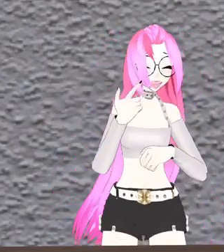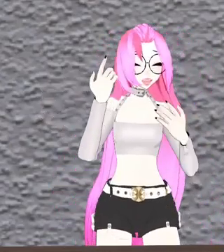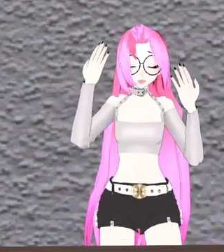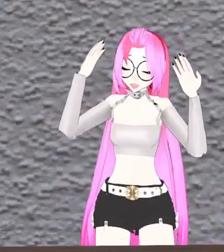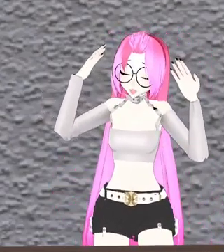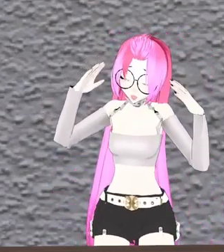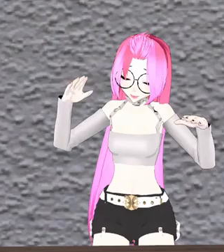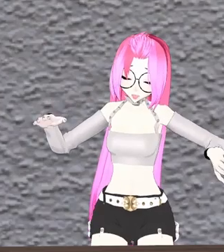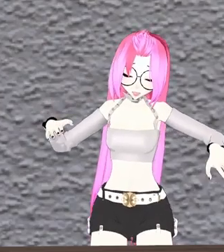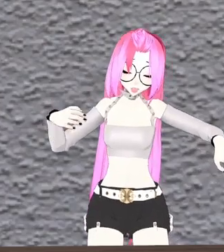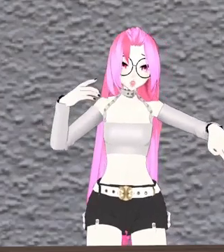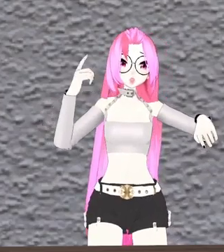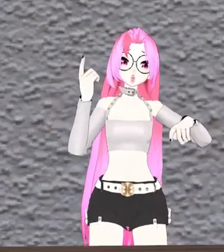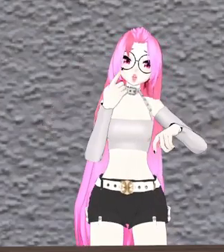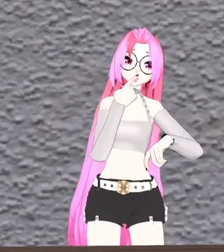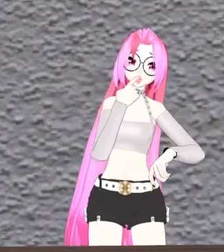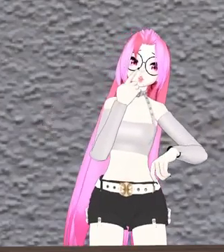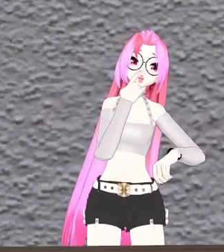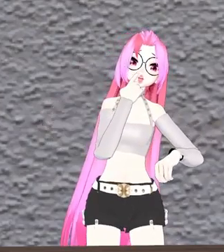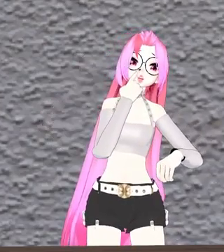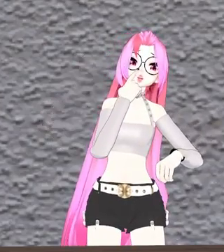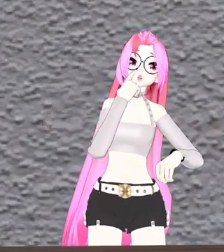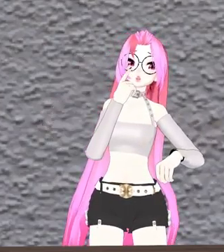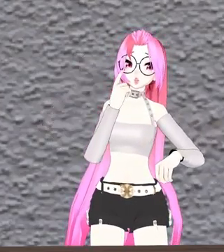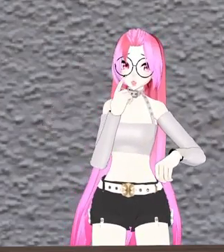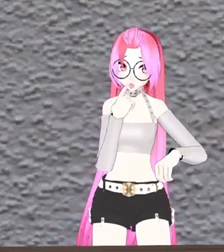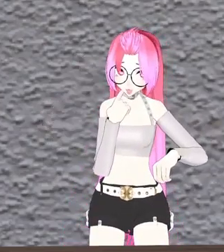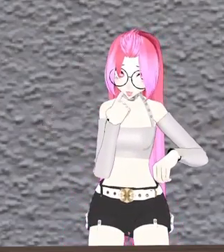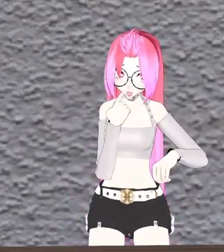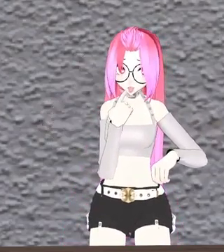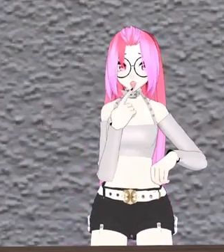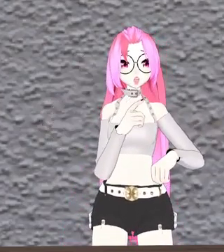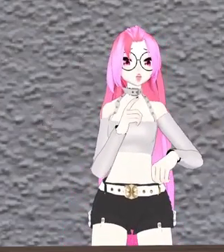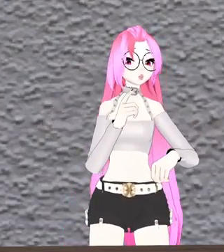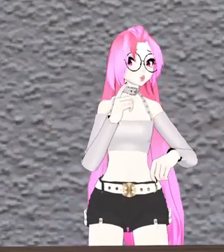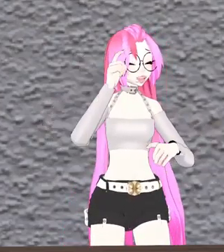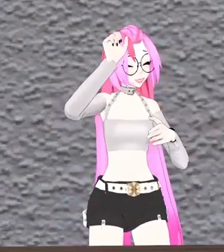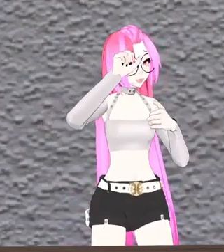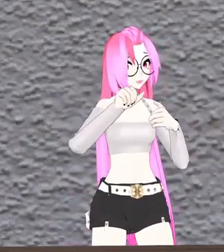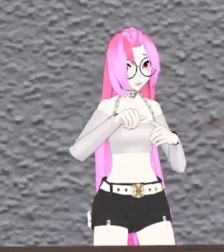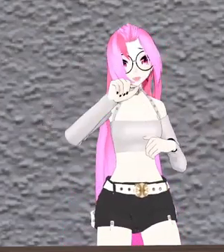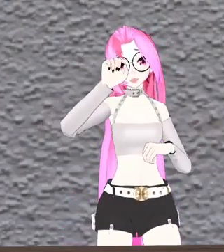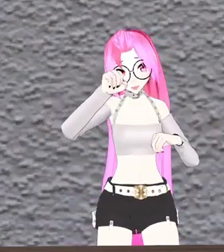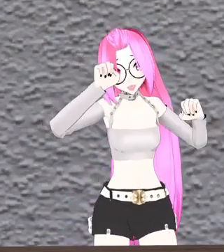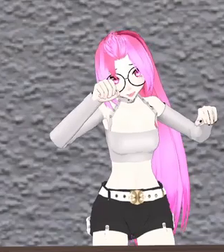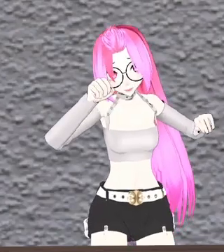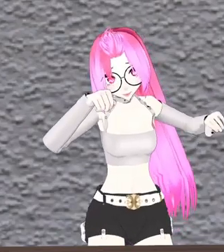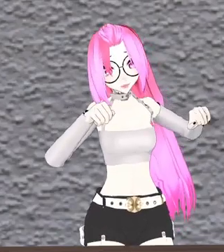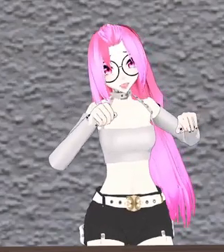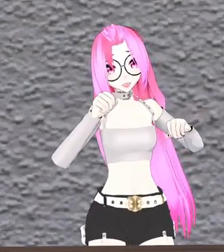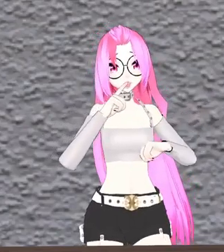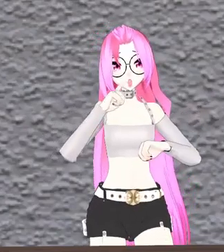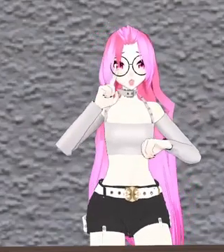I don't know. Let me think. Oh, I remember. Yes,